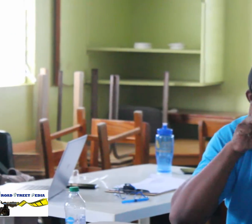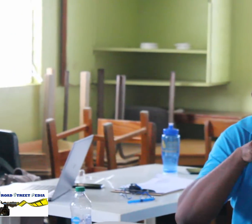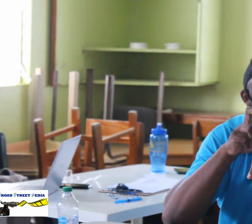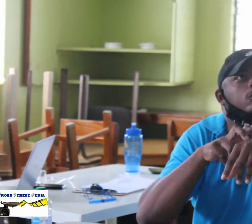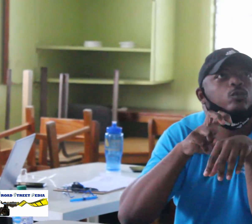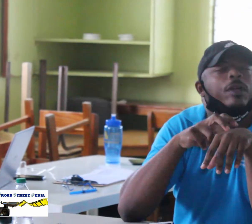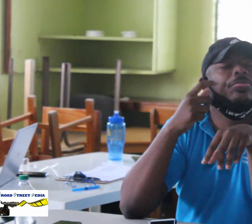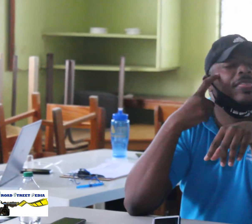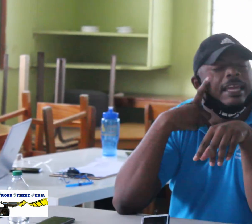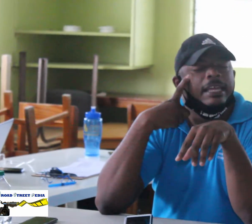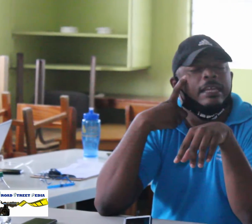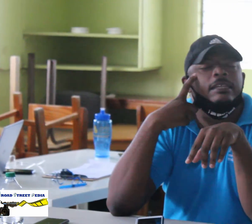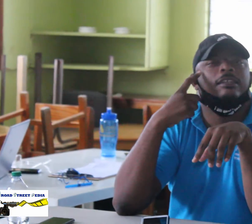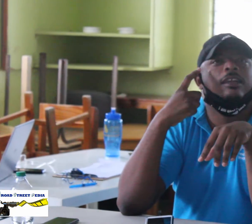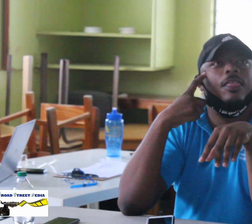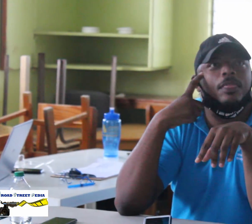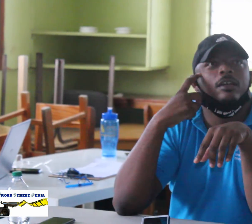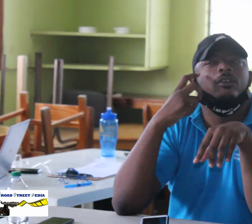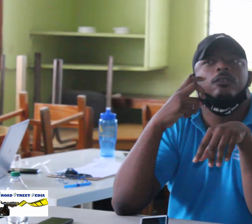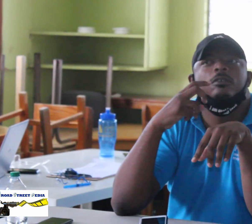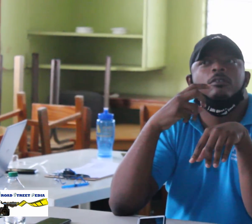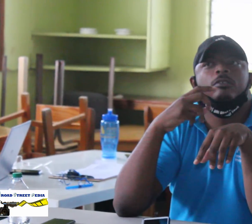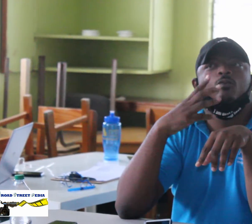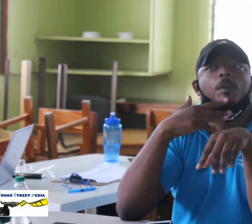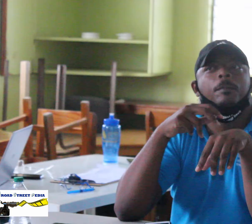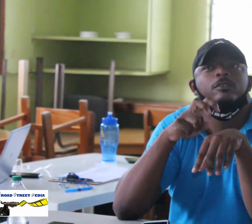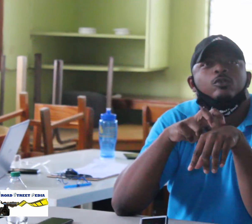Is it beans?